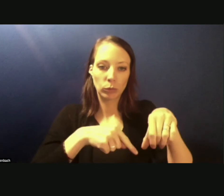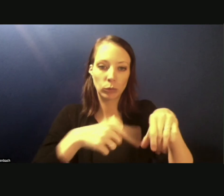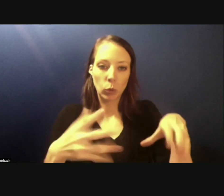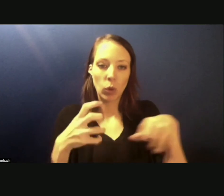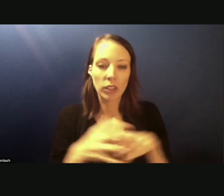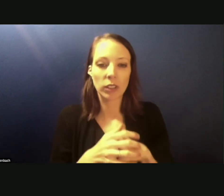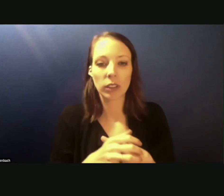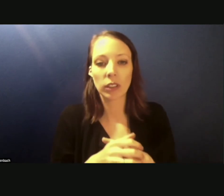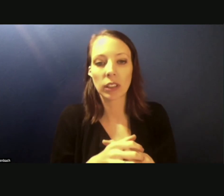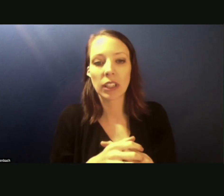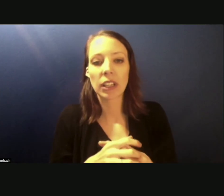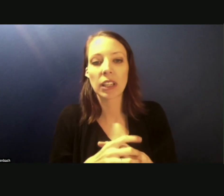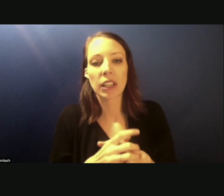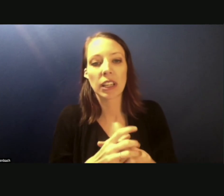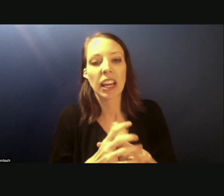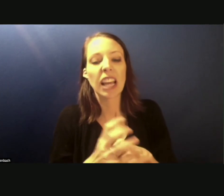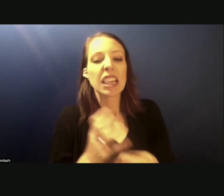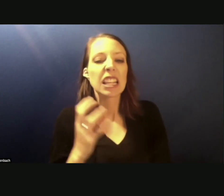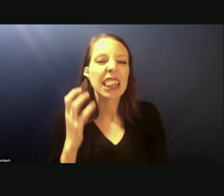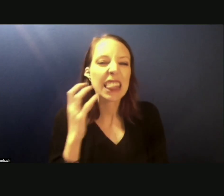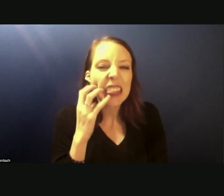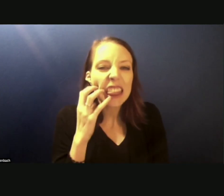in the thickest part of the breast